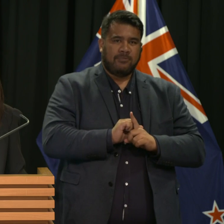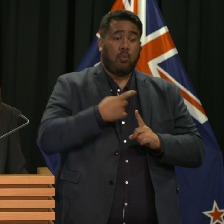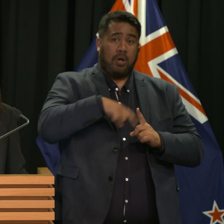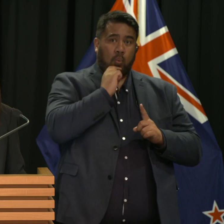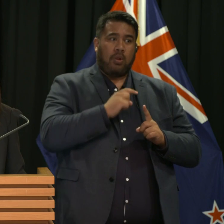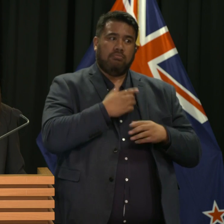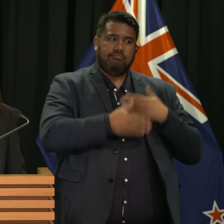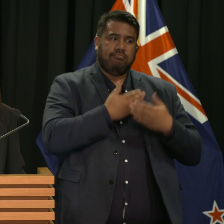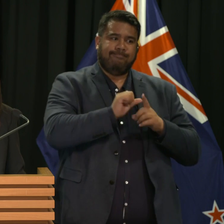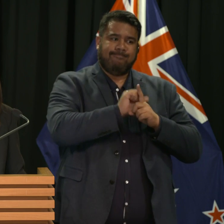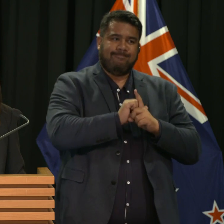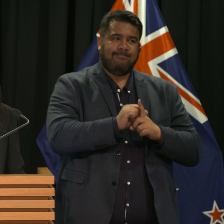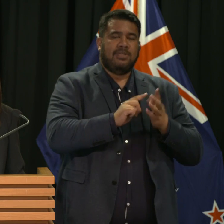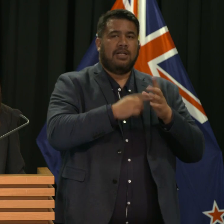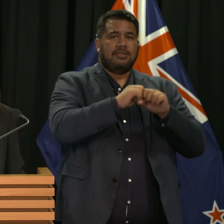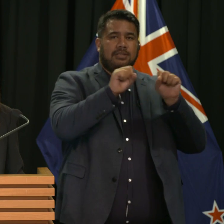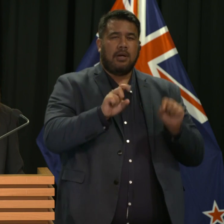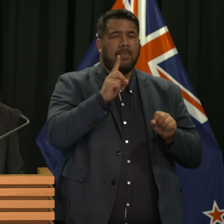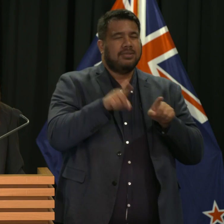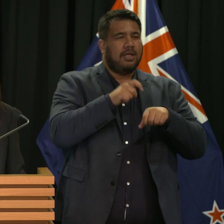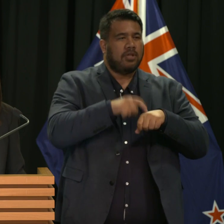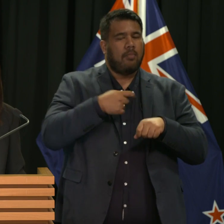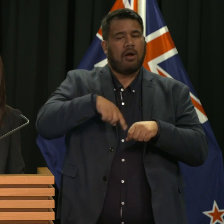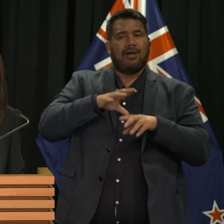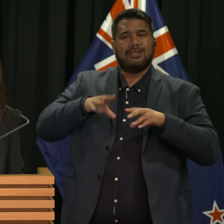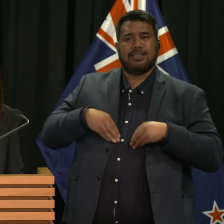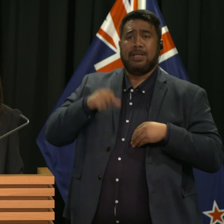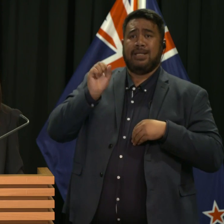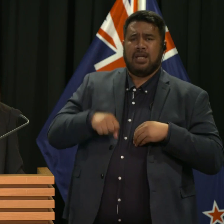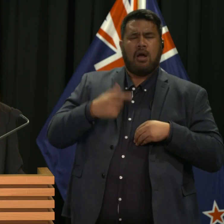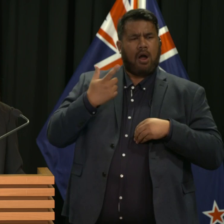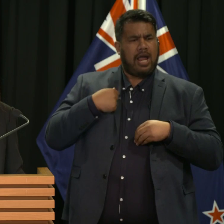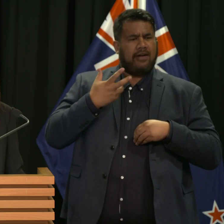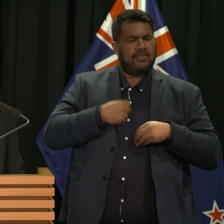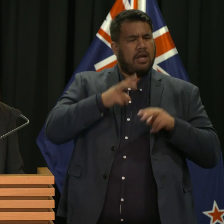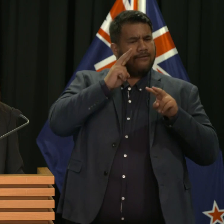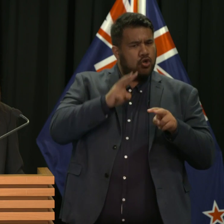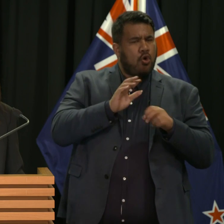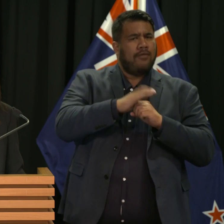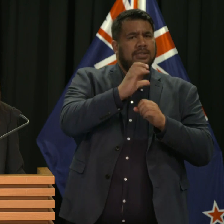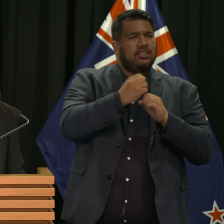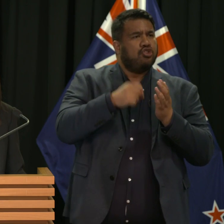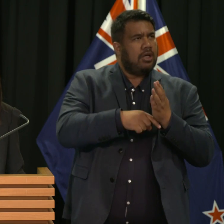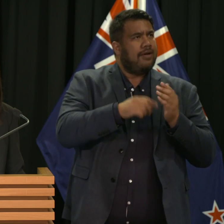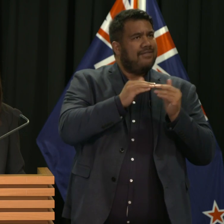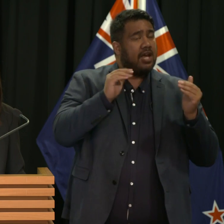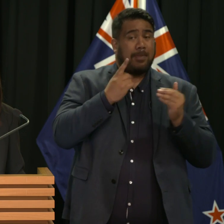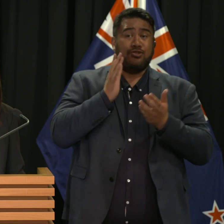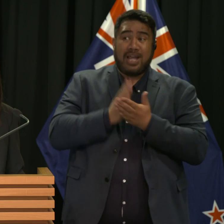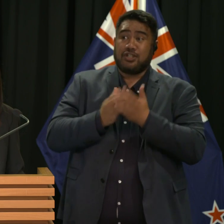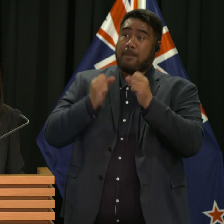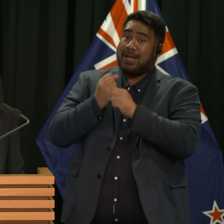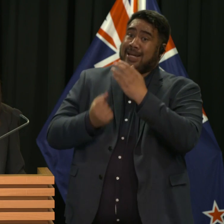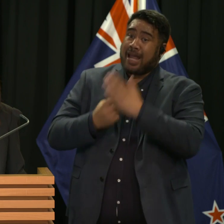are. But I also accept that it's one thing to hold this principle around CGT in theory, and it's another to deliver it